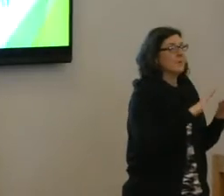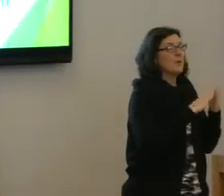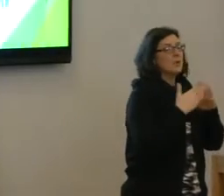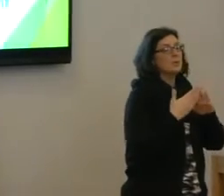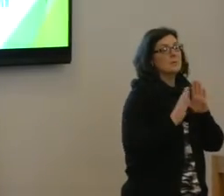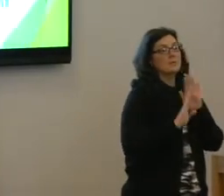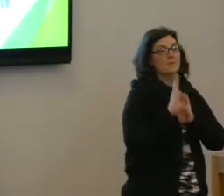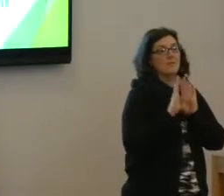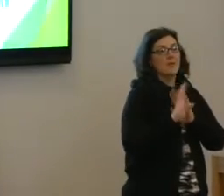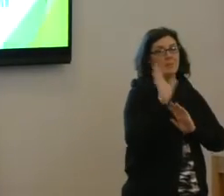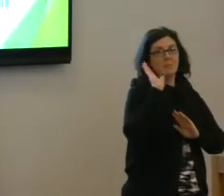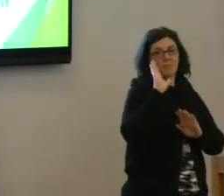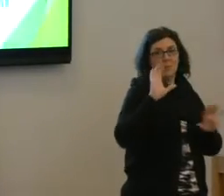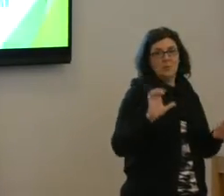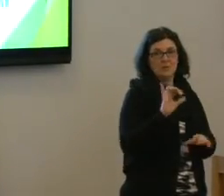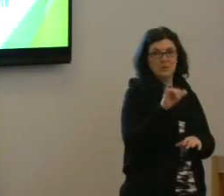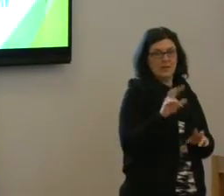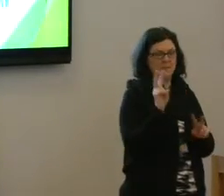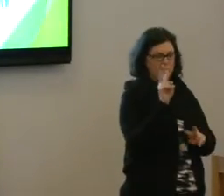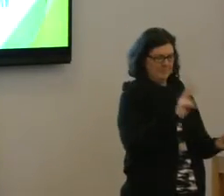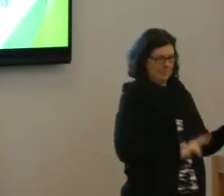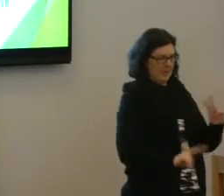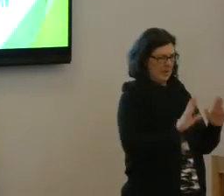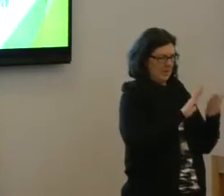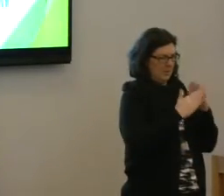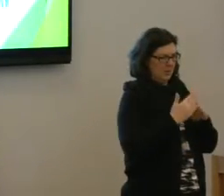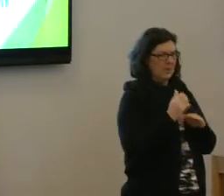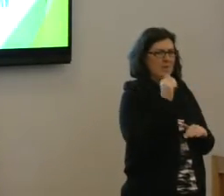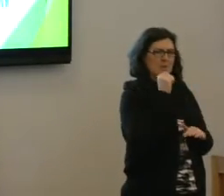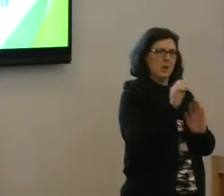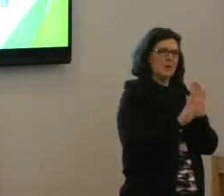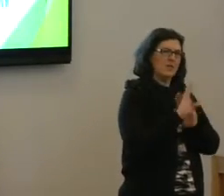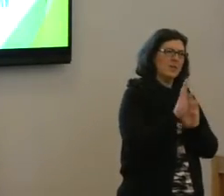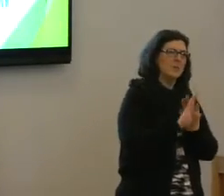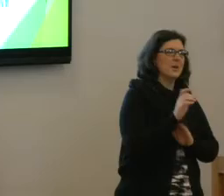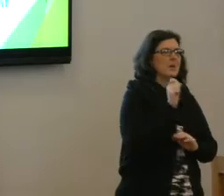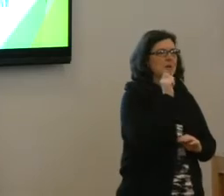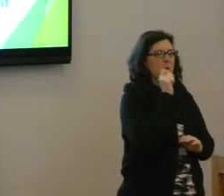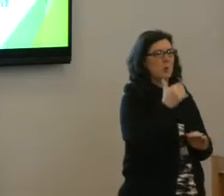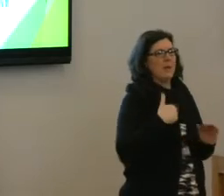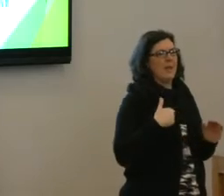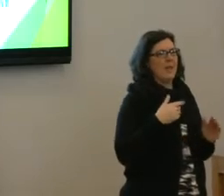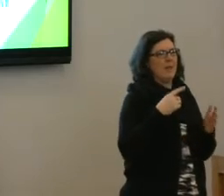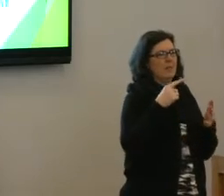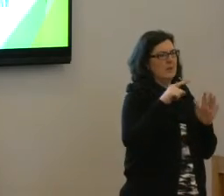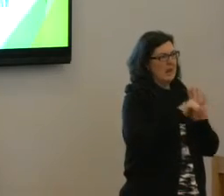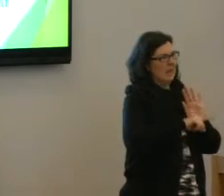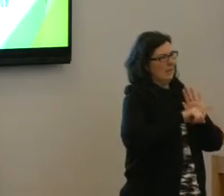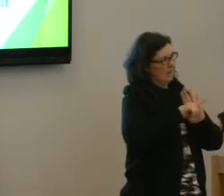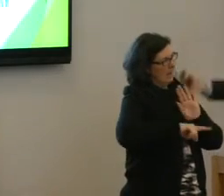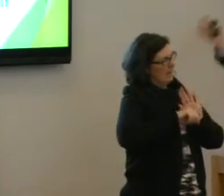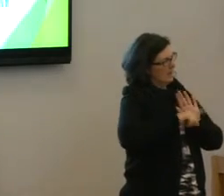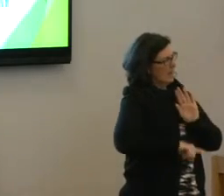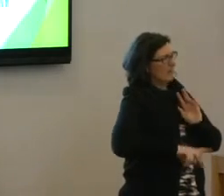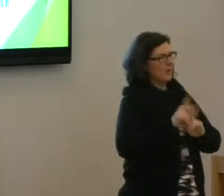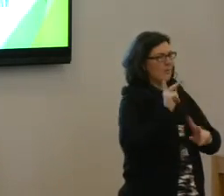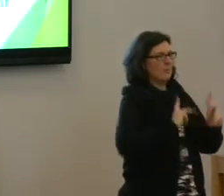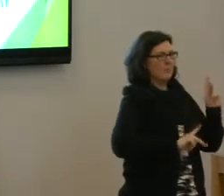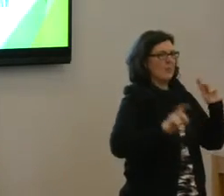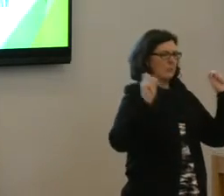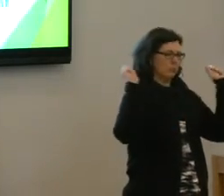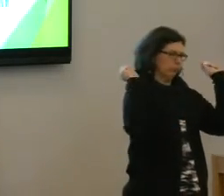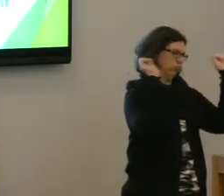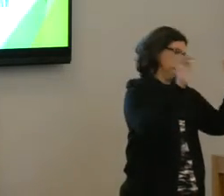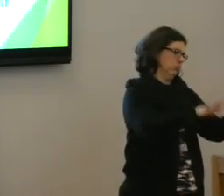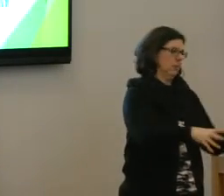do that. Look at a community and say, oh, how underdeveloped, how deficit, how terrible it is. And people would pour all kinds